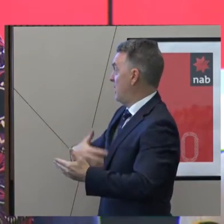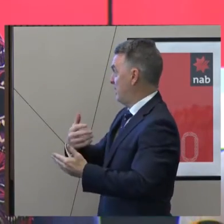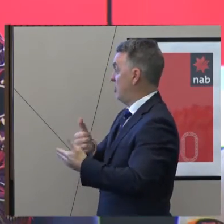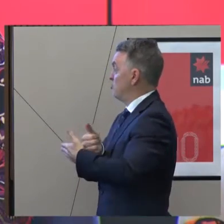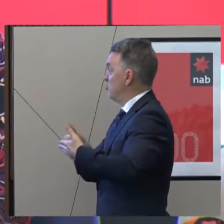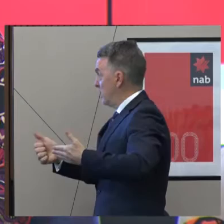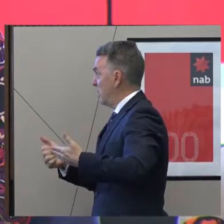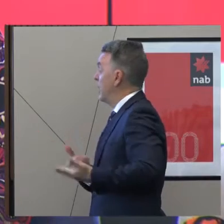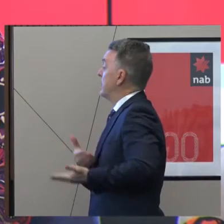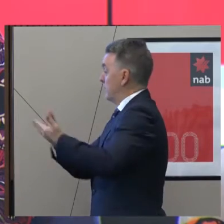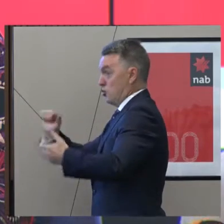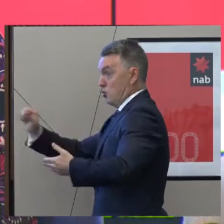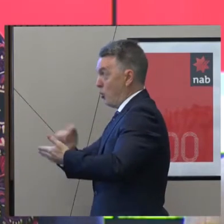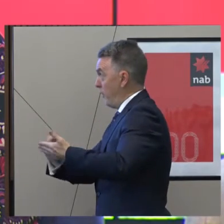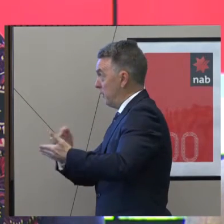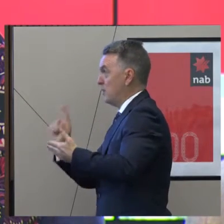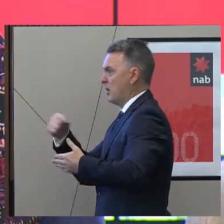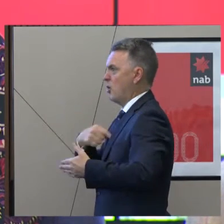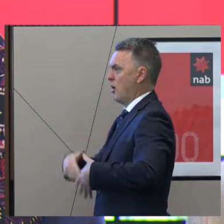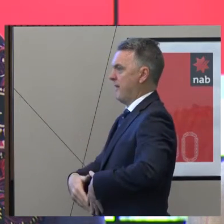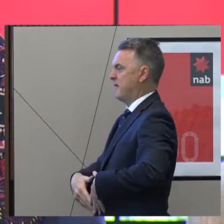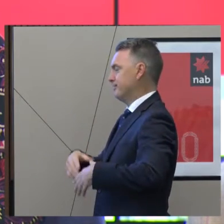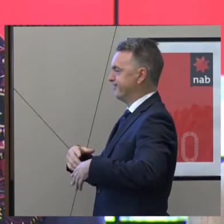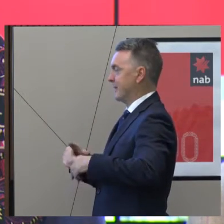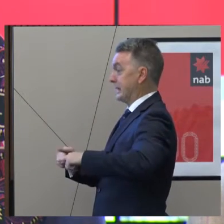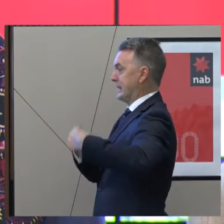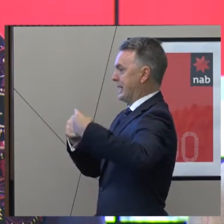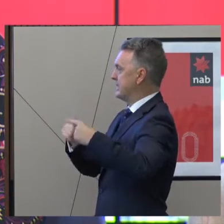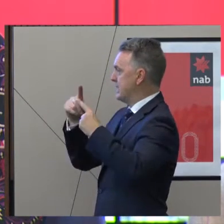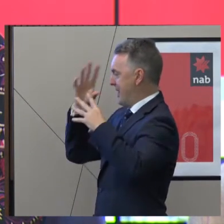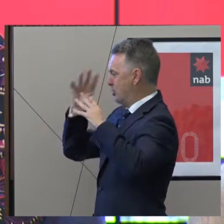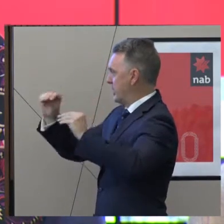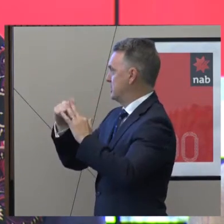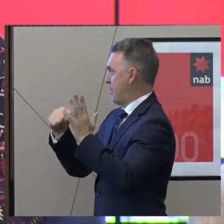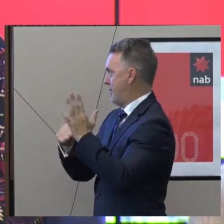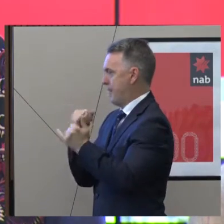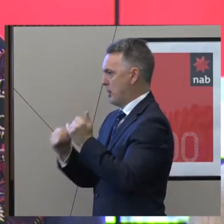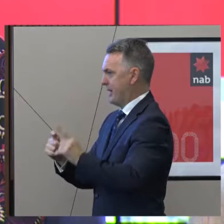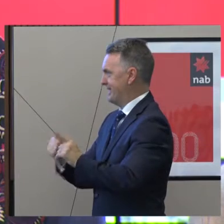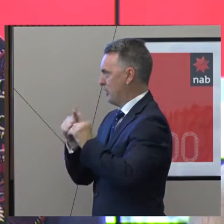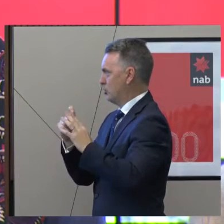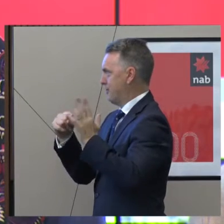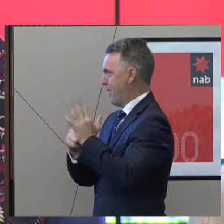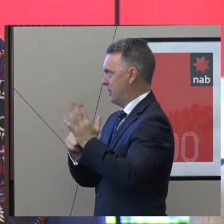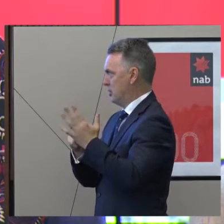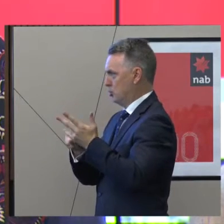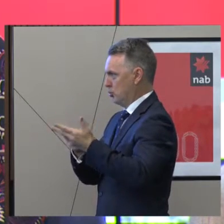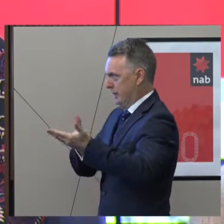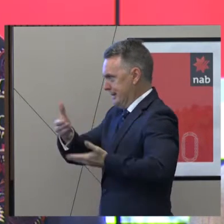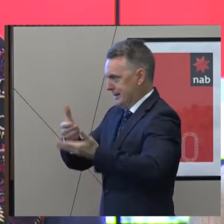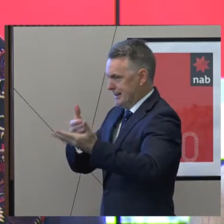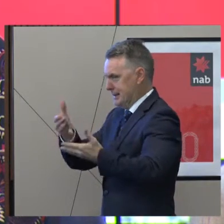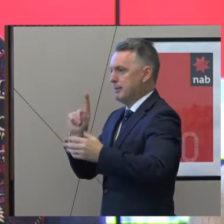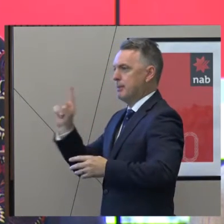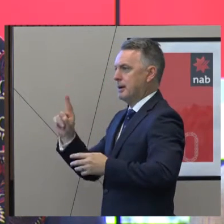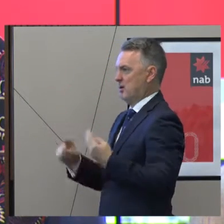And we don't feel it is actually against the Education Department, which are a very difficult department to deal with. But we don't feel that we